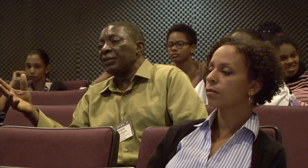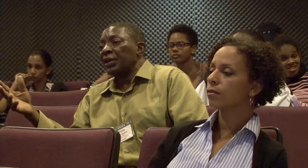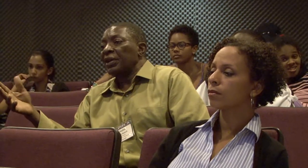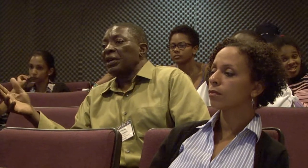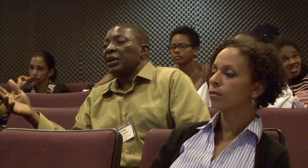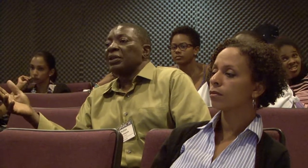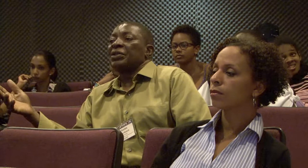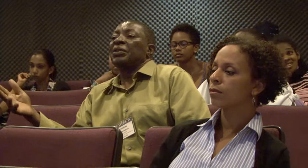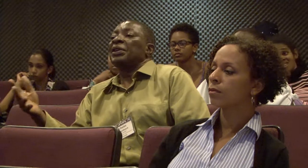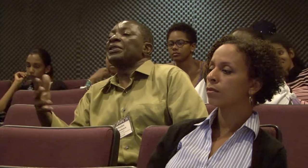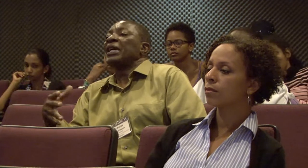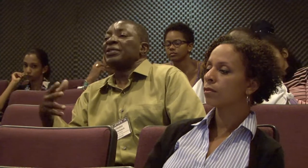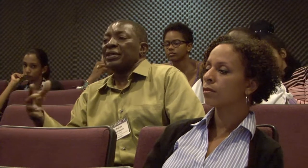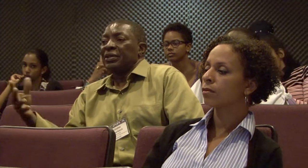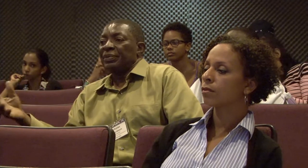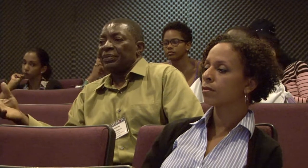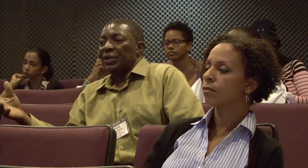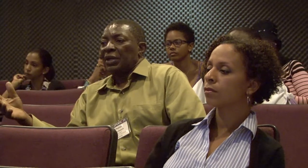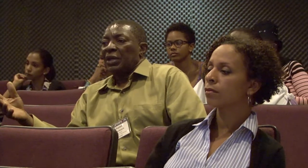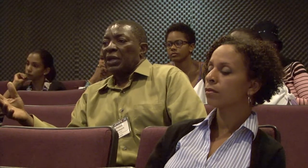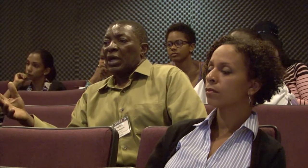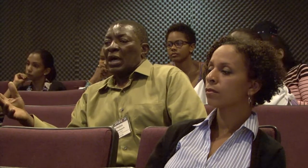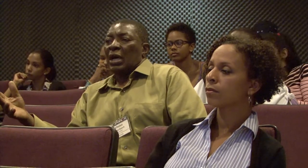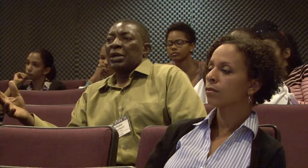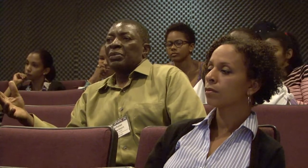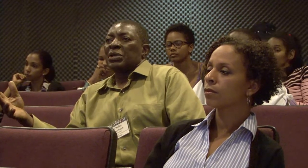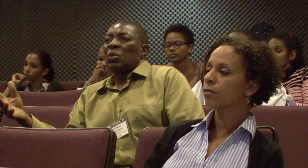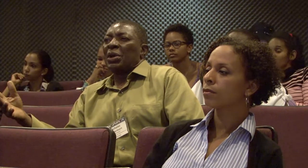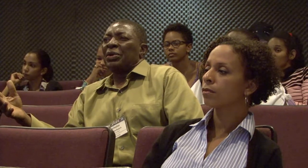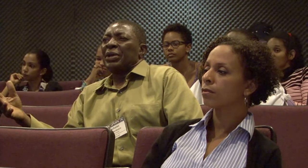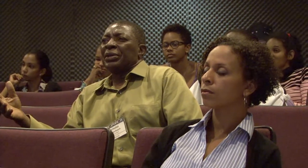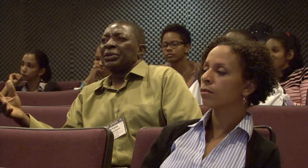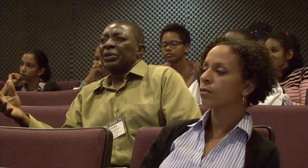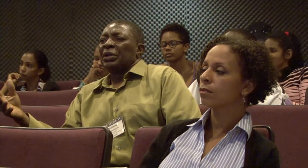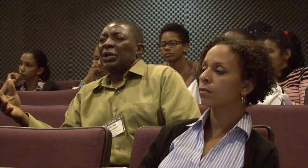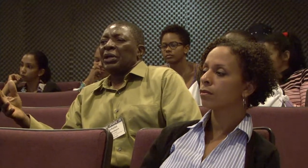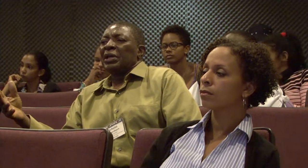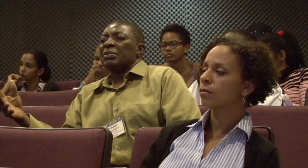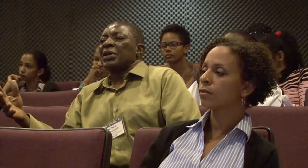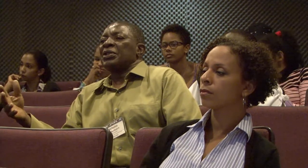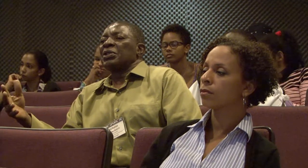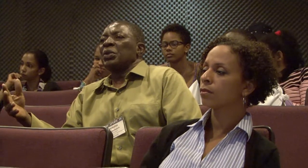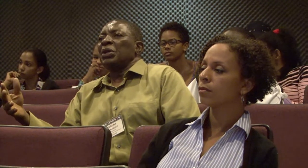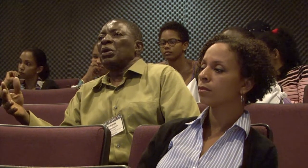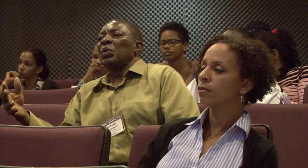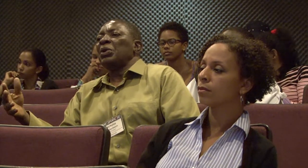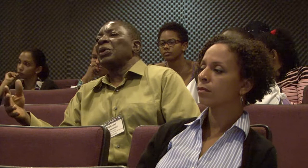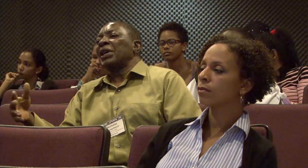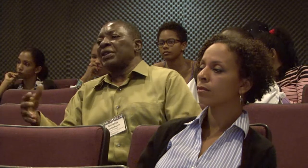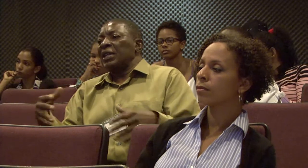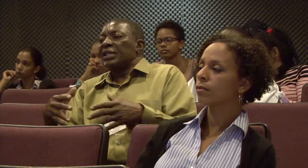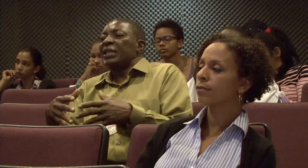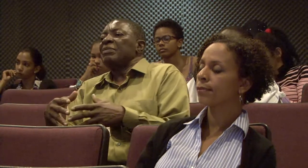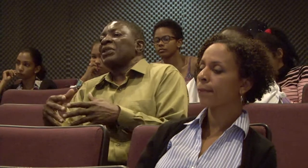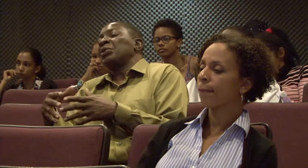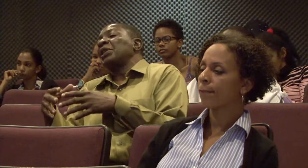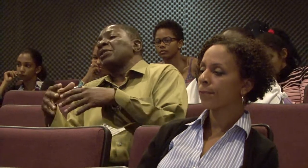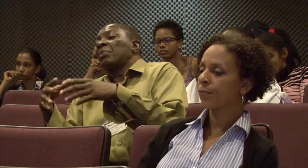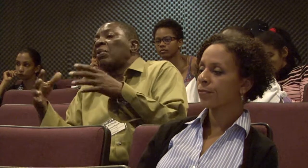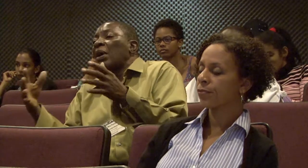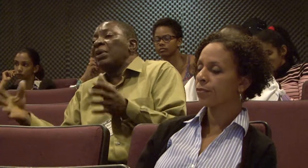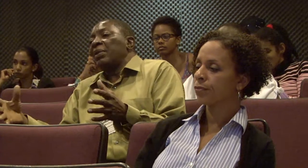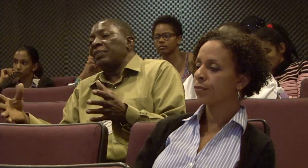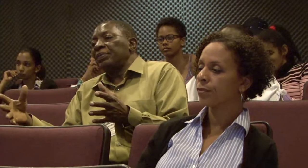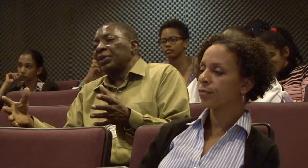have her children tested. And I'm just wondering, in as much as we know that it seems as though